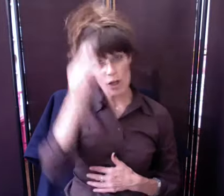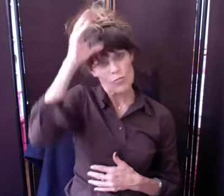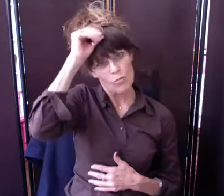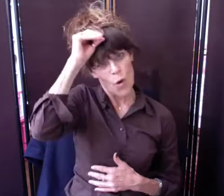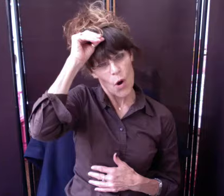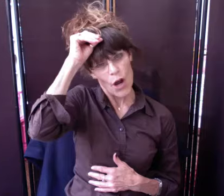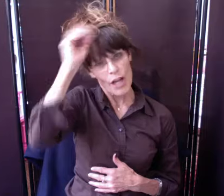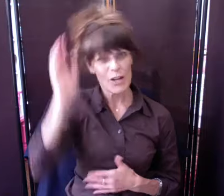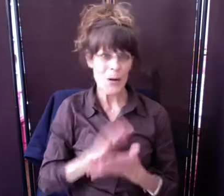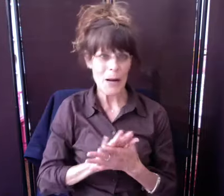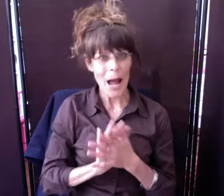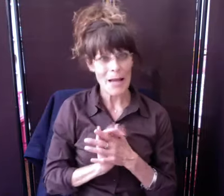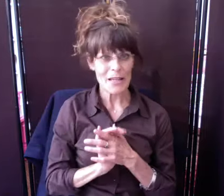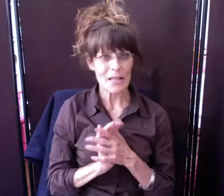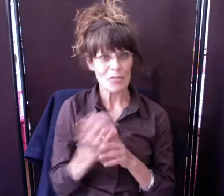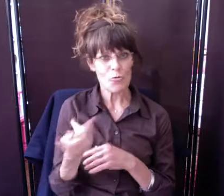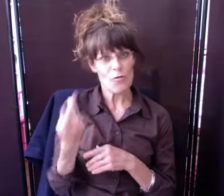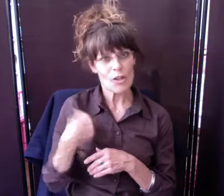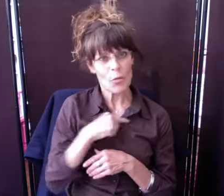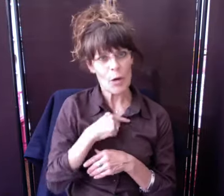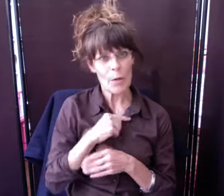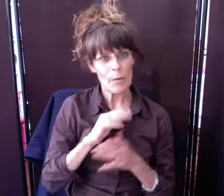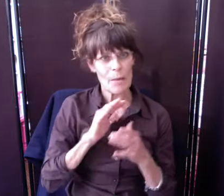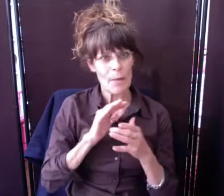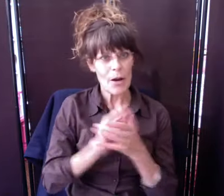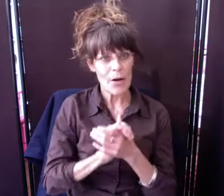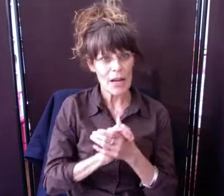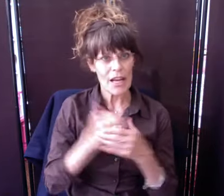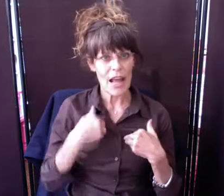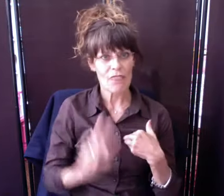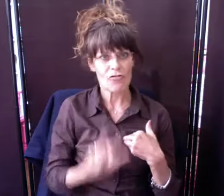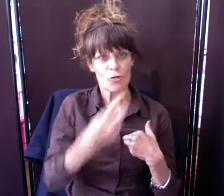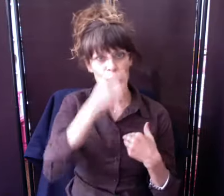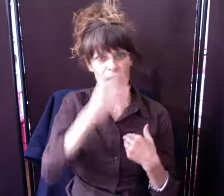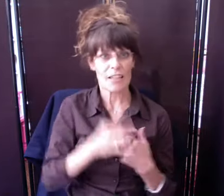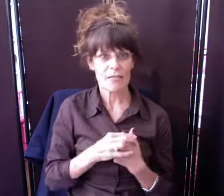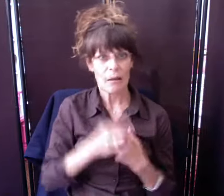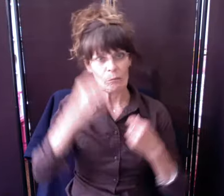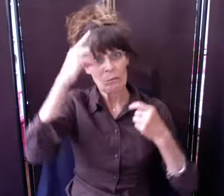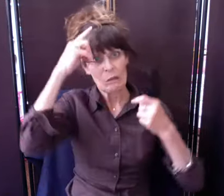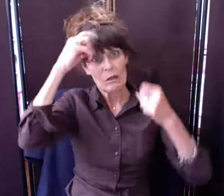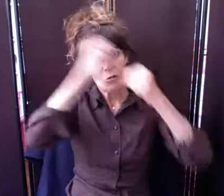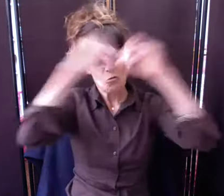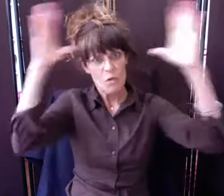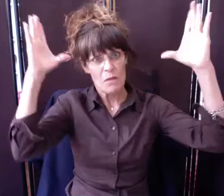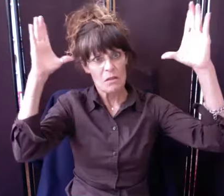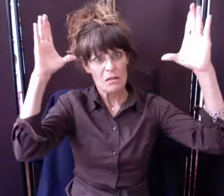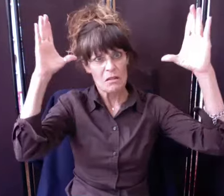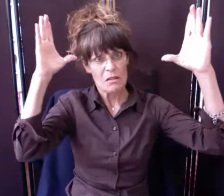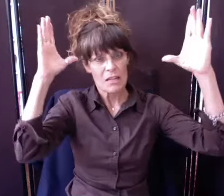boy and we'll get married and have one, maybe 2 kids and go live. And that was not